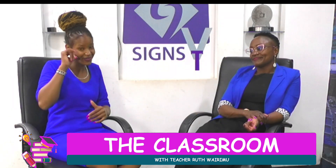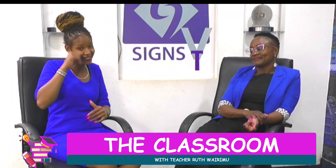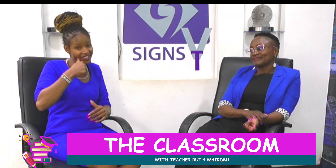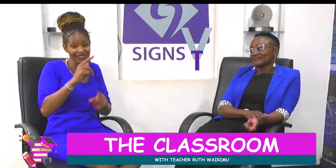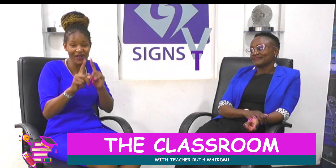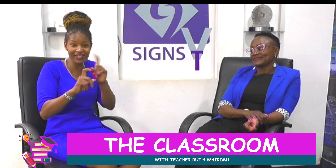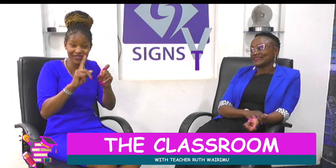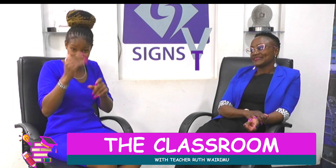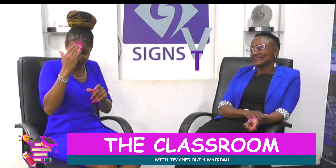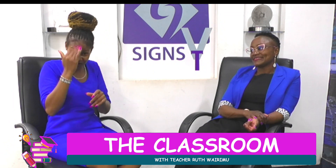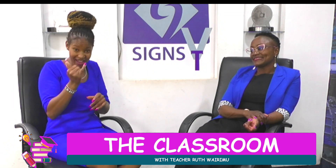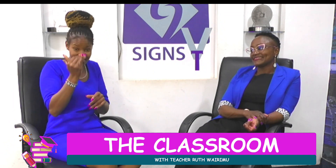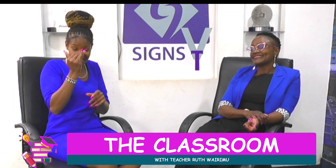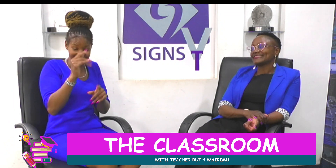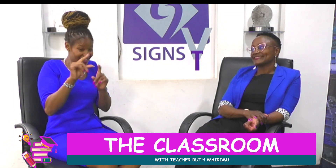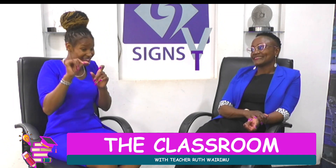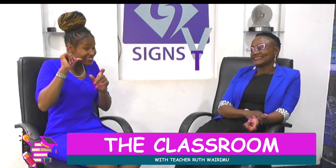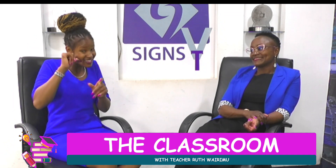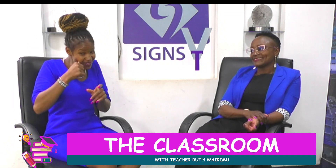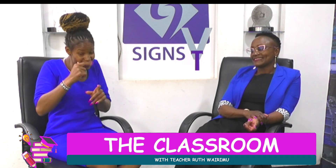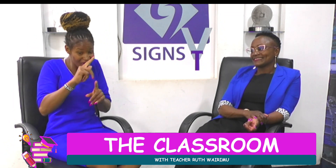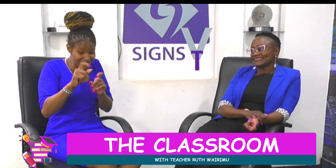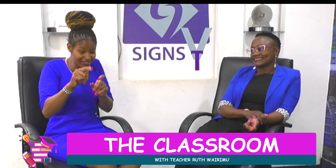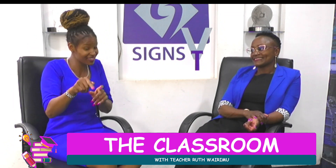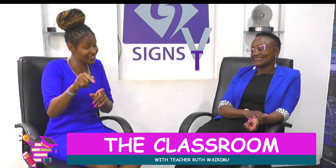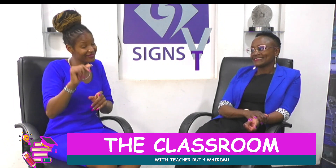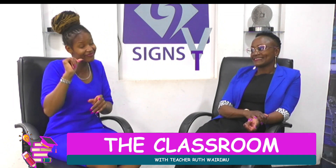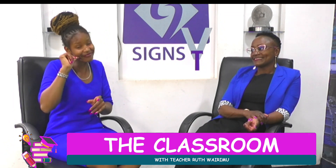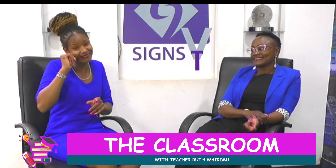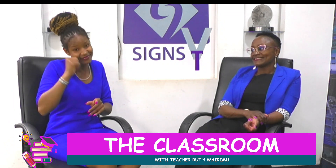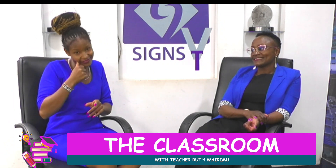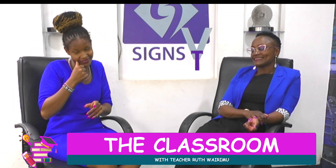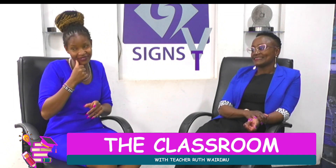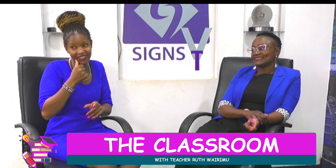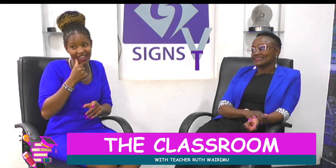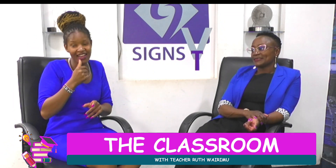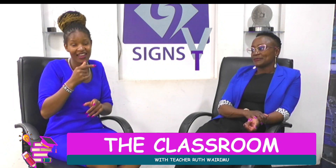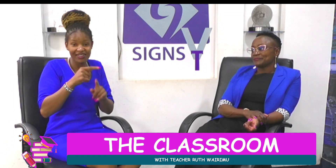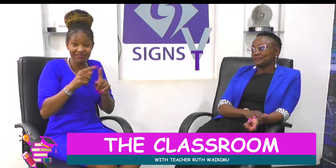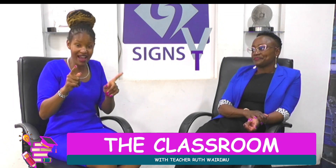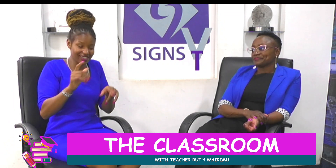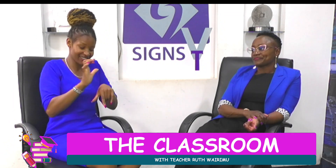Wow, interesting once again. That is very interesting.